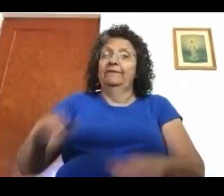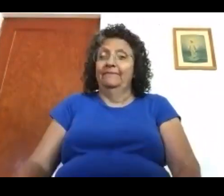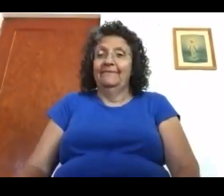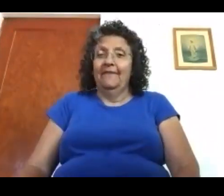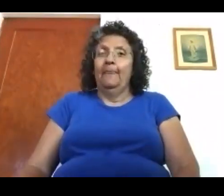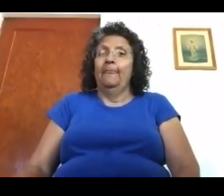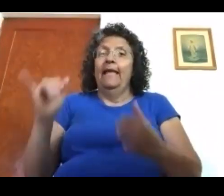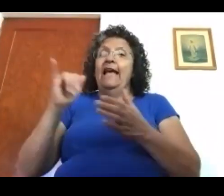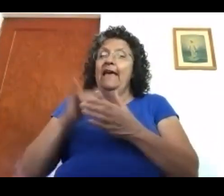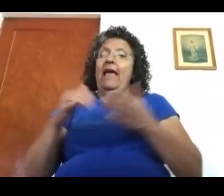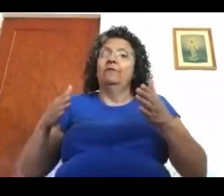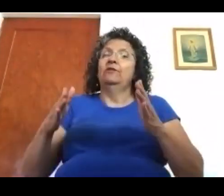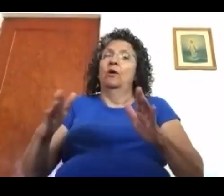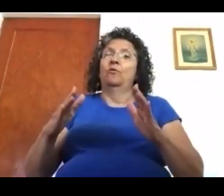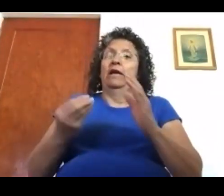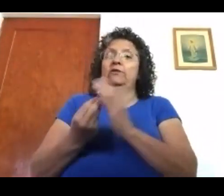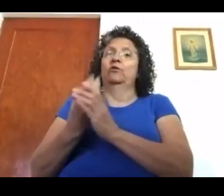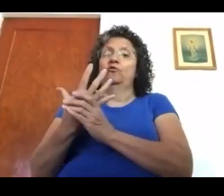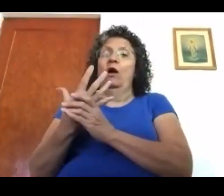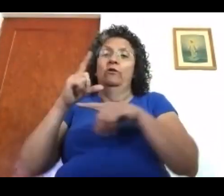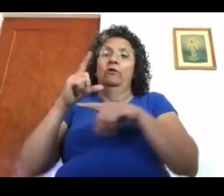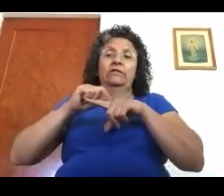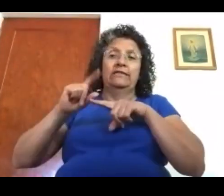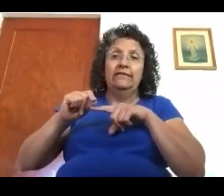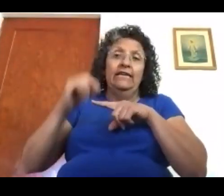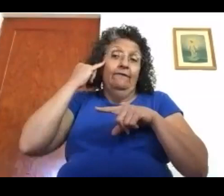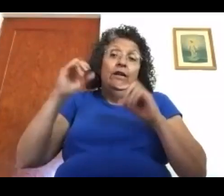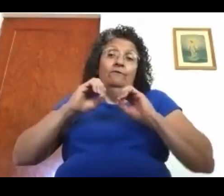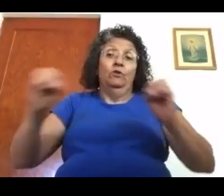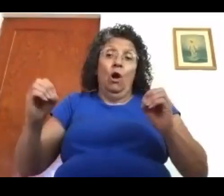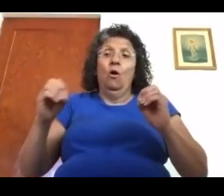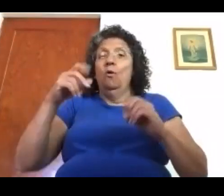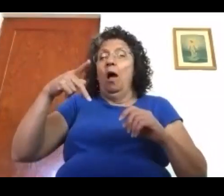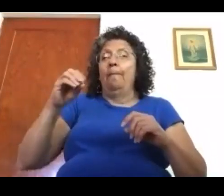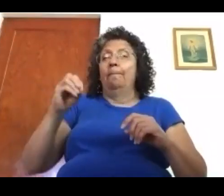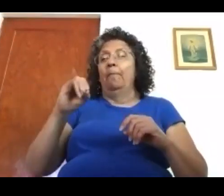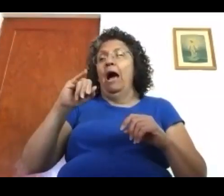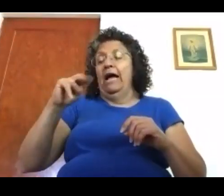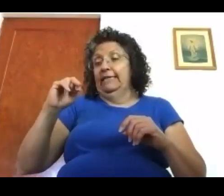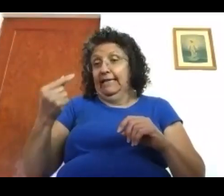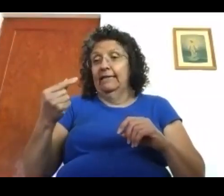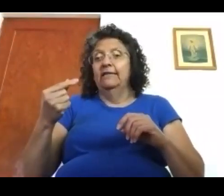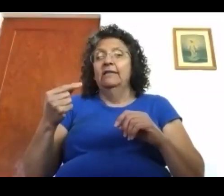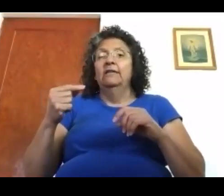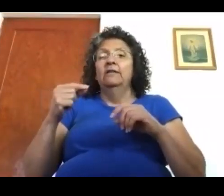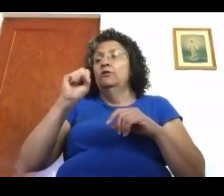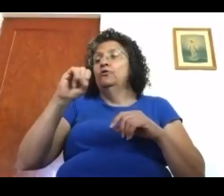that was a way to grow your seeds. If you don't have any potting soil, take a look at the other choices,